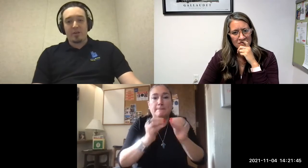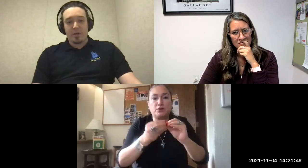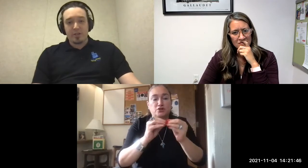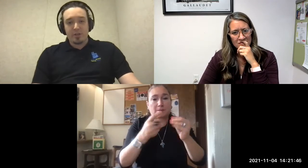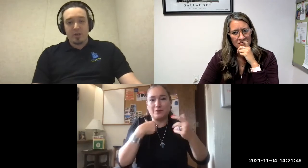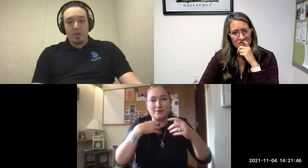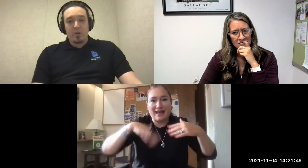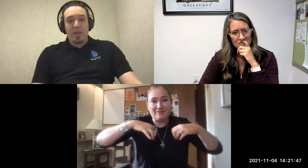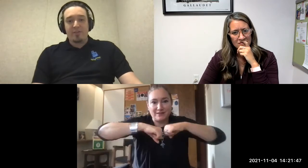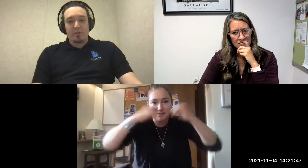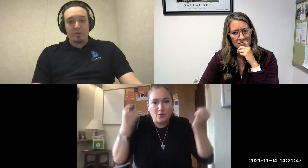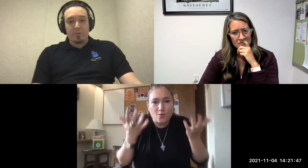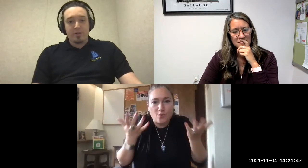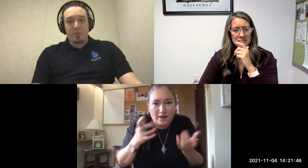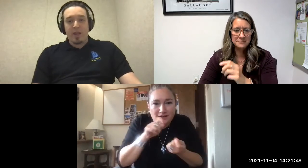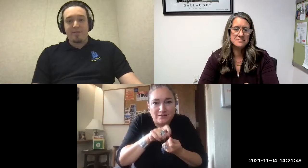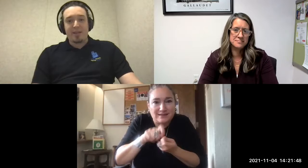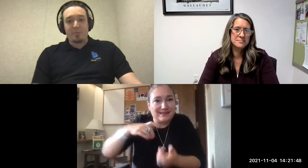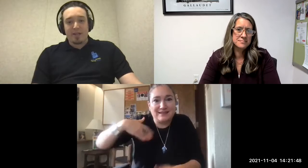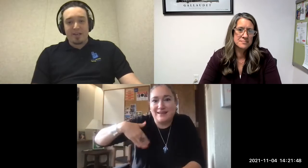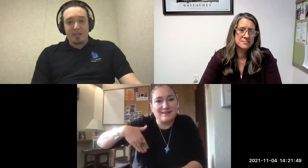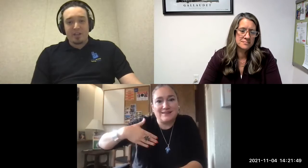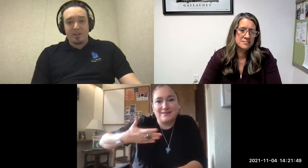that direction. We have general numbers, but we have yet to break that down and look at the